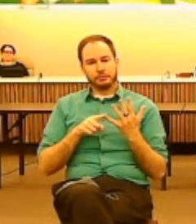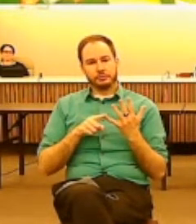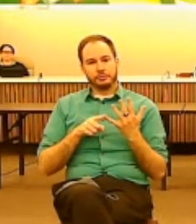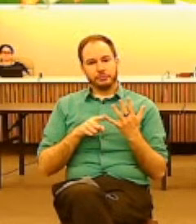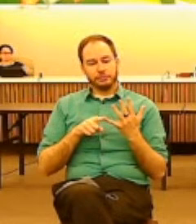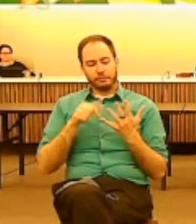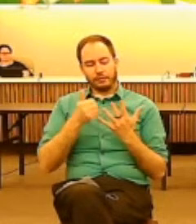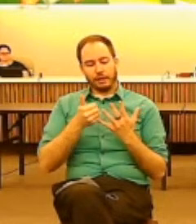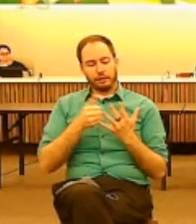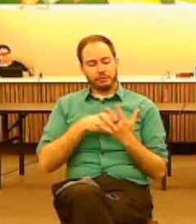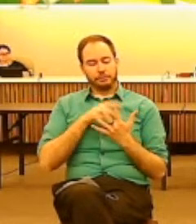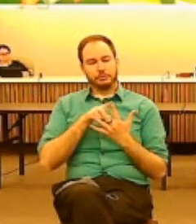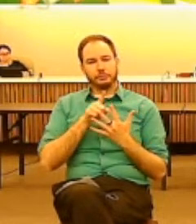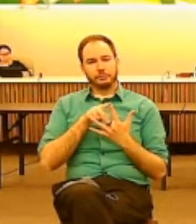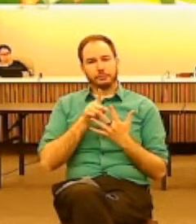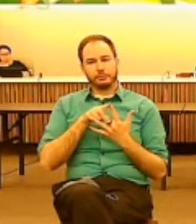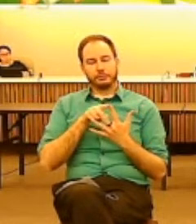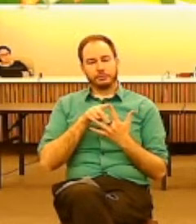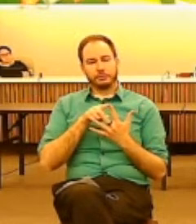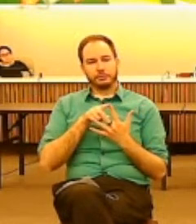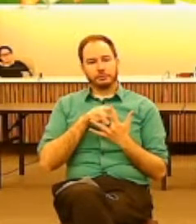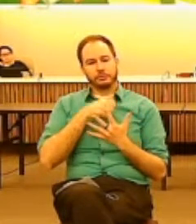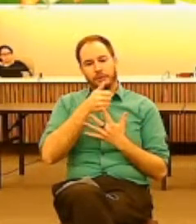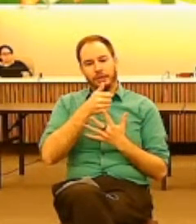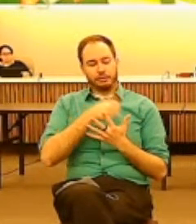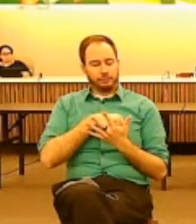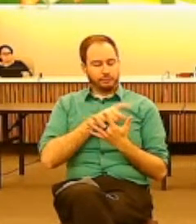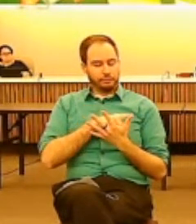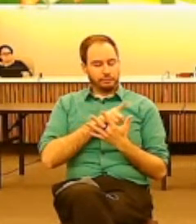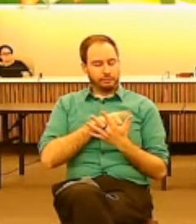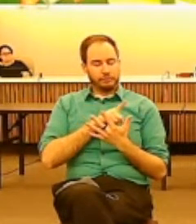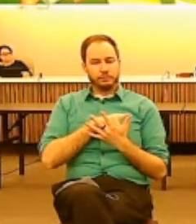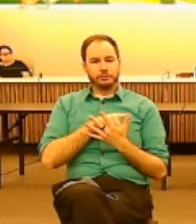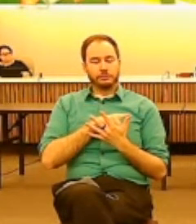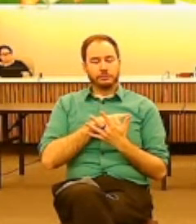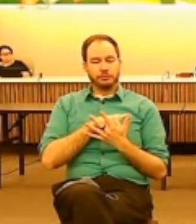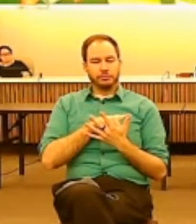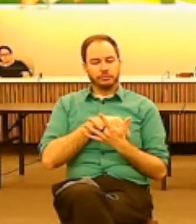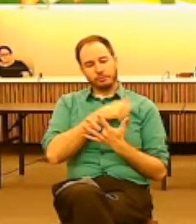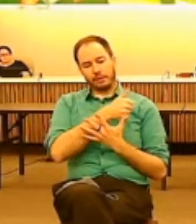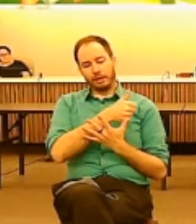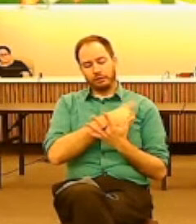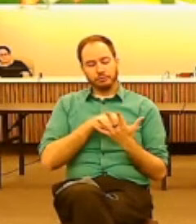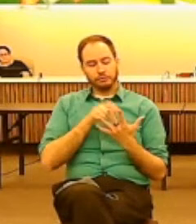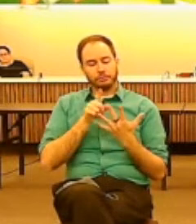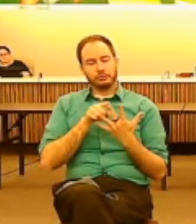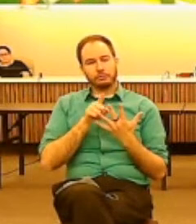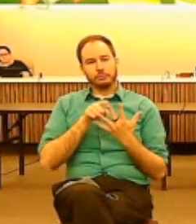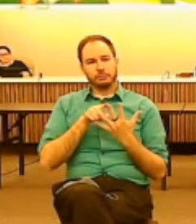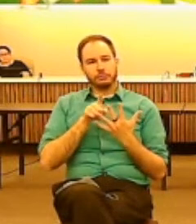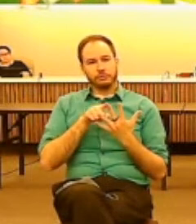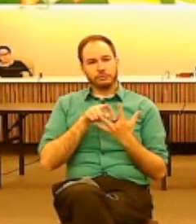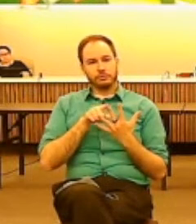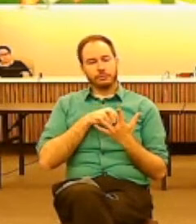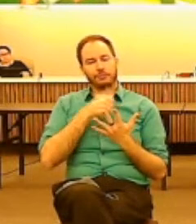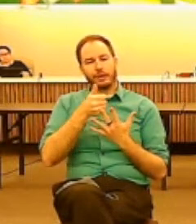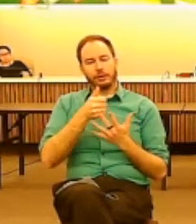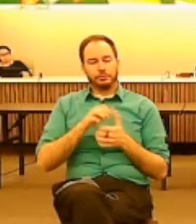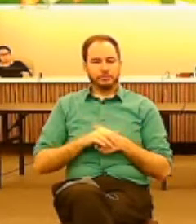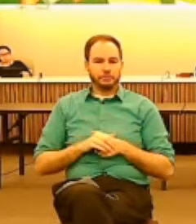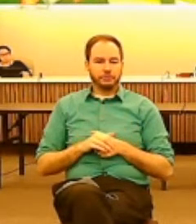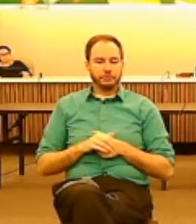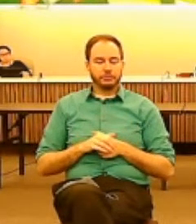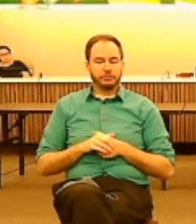Councilmember Volsner? Aye. Councilmember Page? Aye. Councilmember Belanca? Aye. Supervisor Schultz?